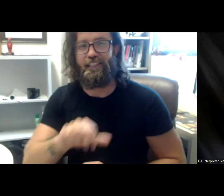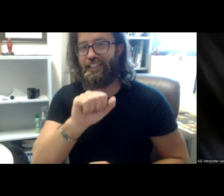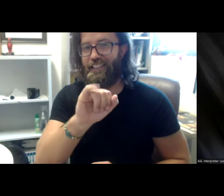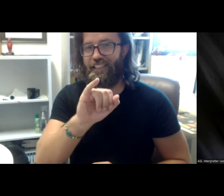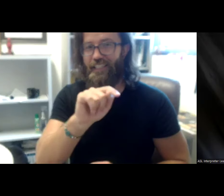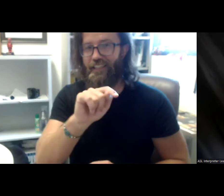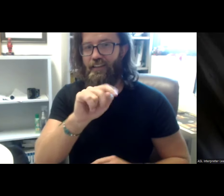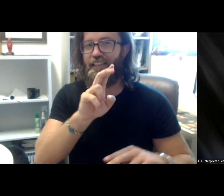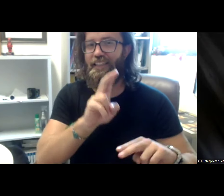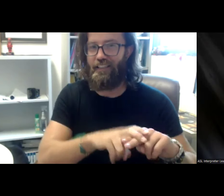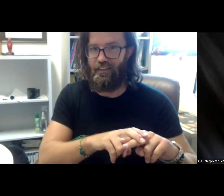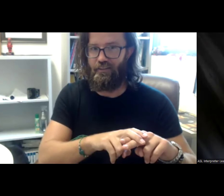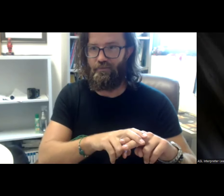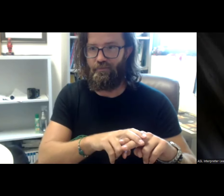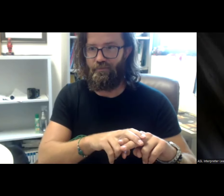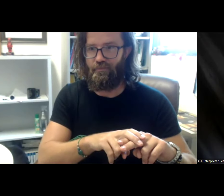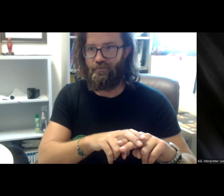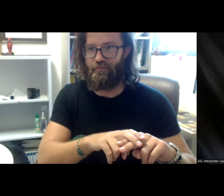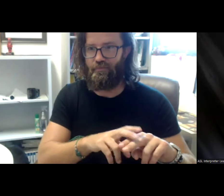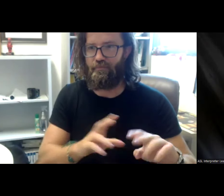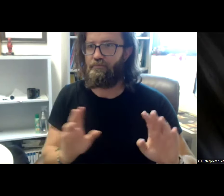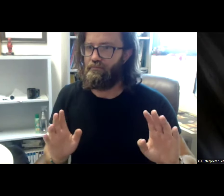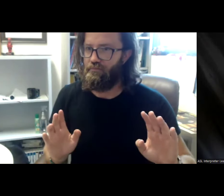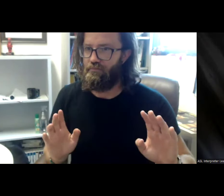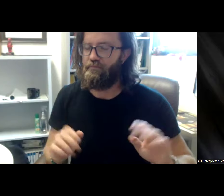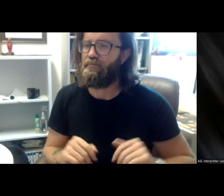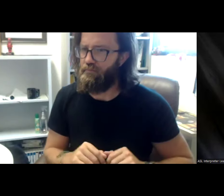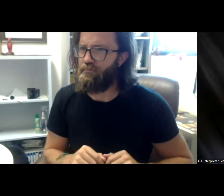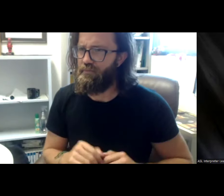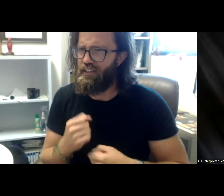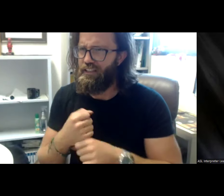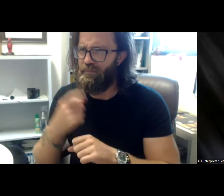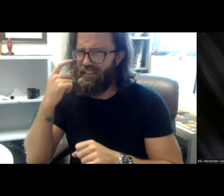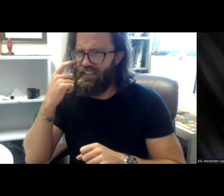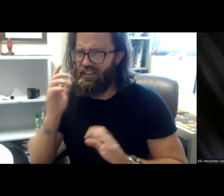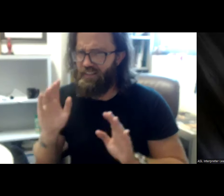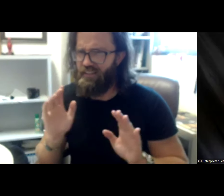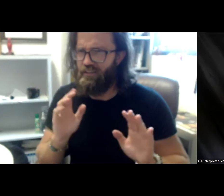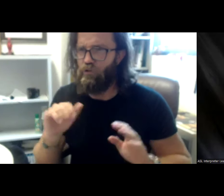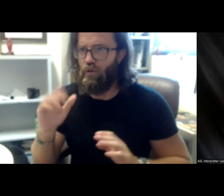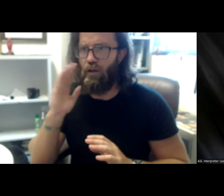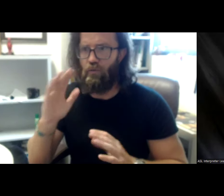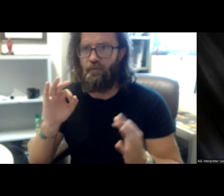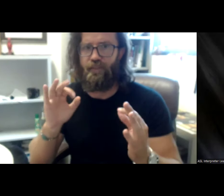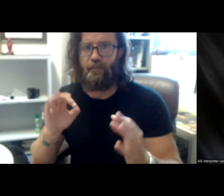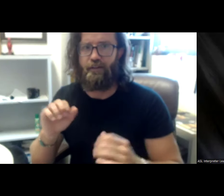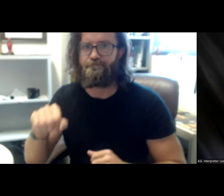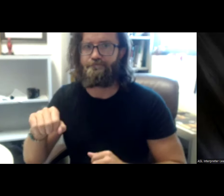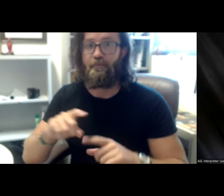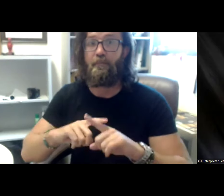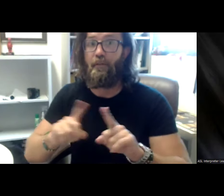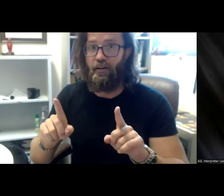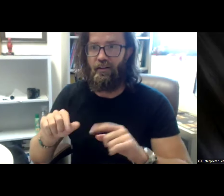Chair, for example, is this. To sit is just one movement. Okay. Does that make sense to